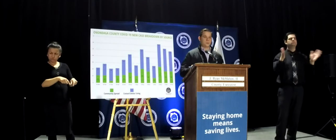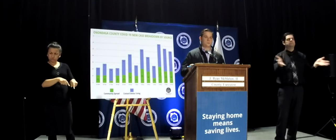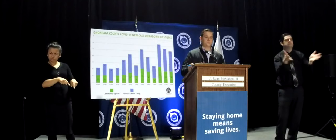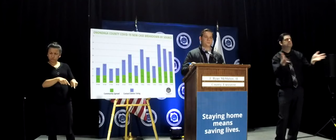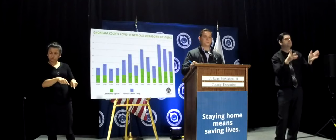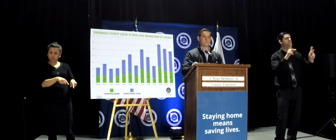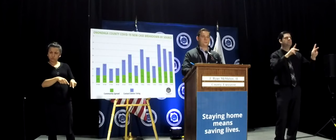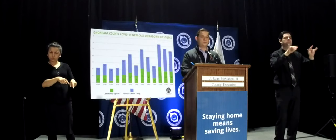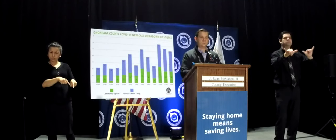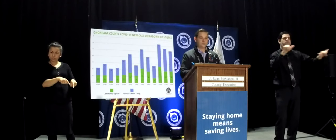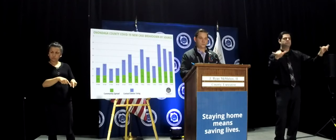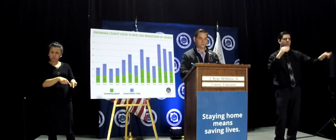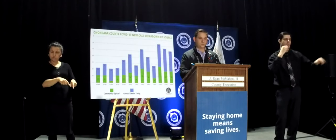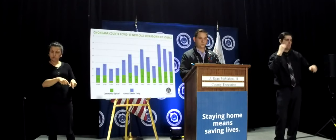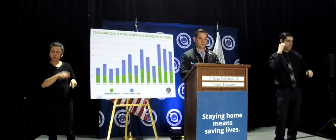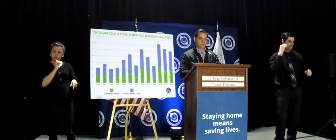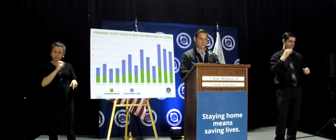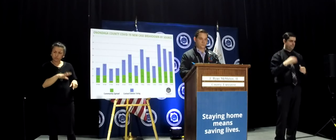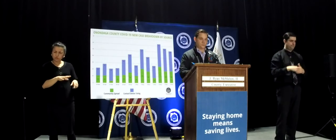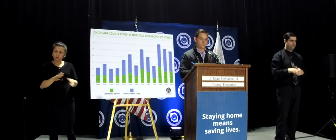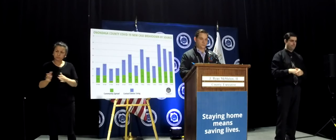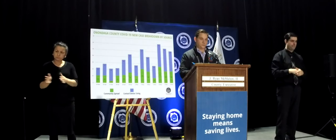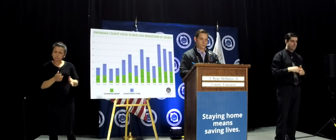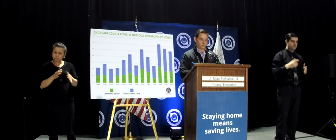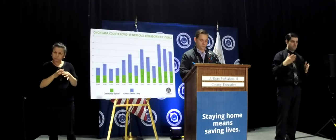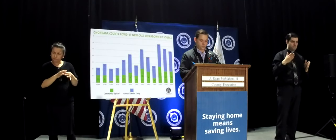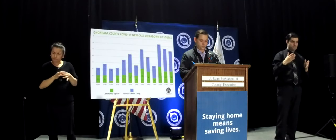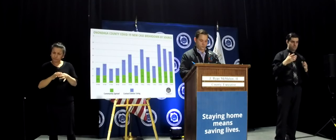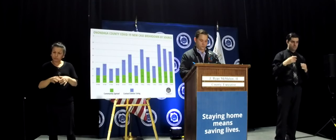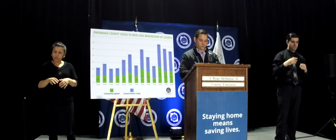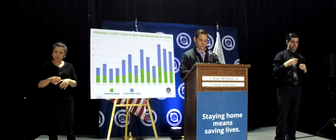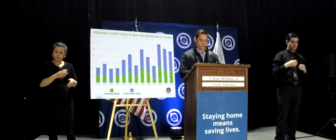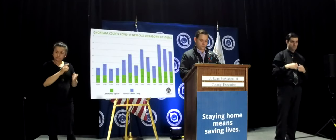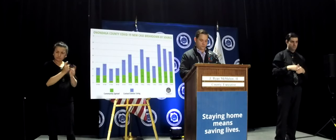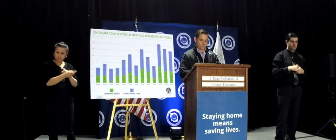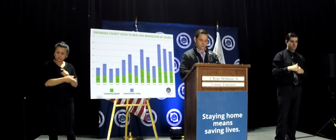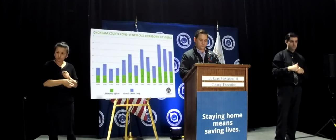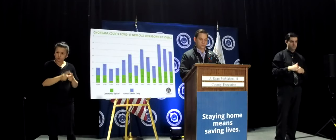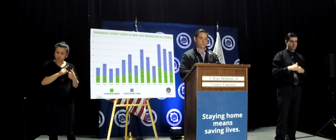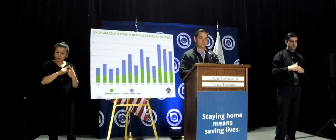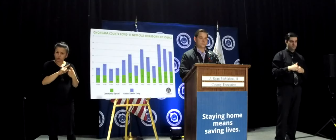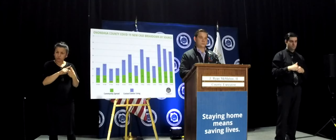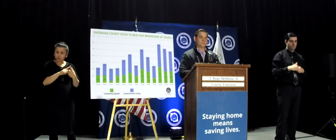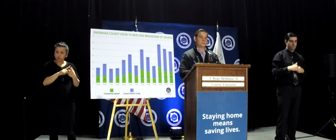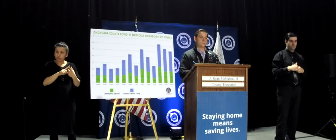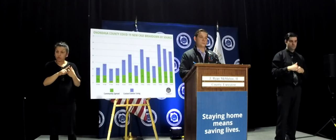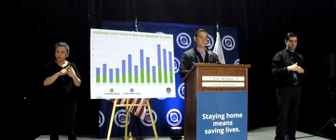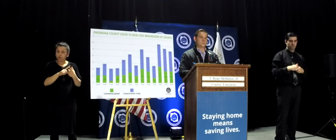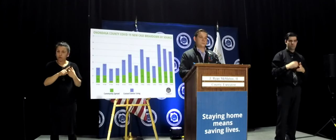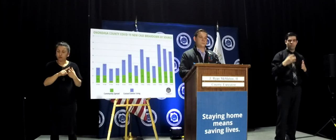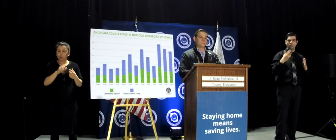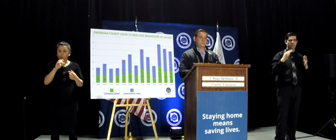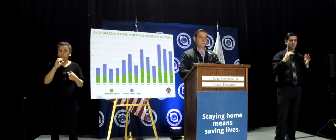So to have a person go to 8 places, Walmart, Aldi, Wegmans, seem awfully